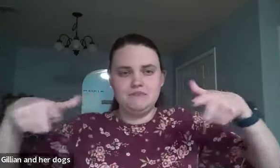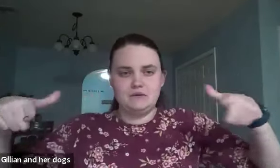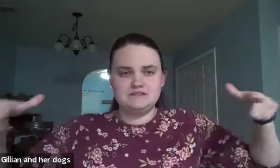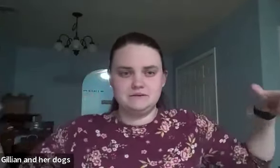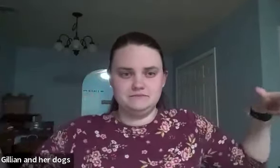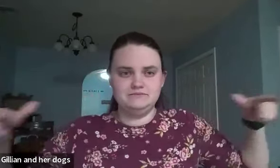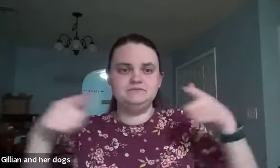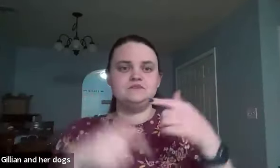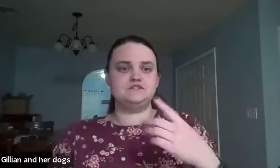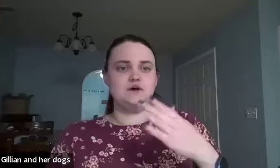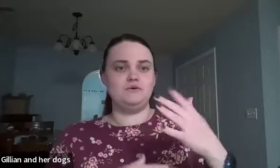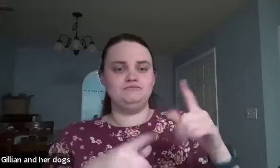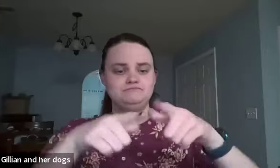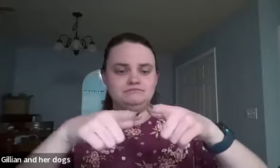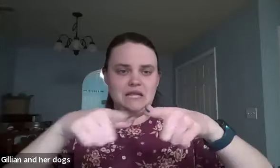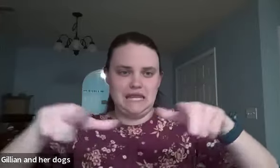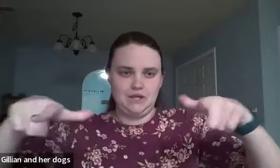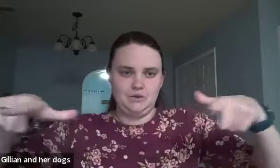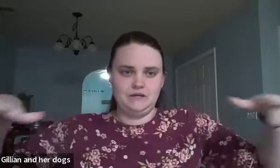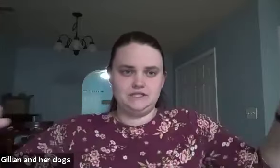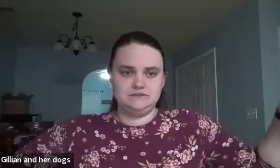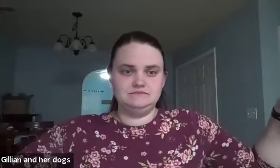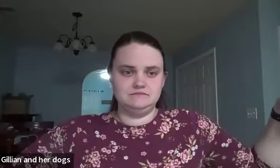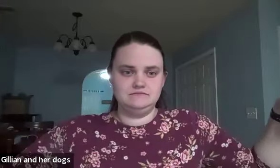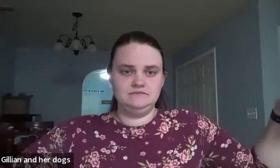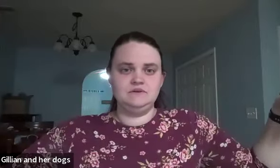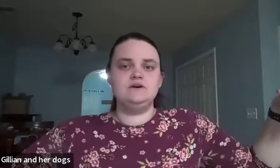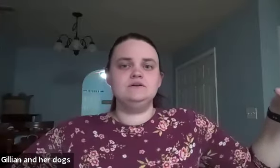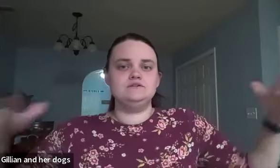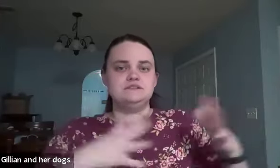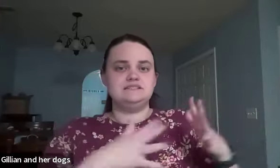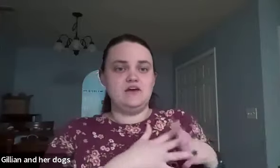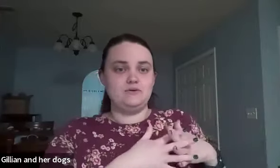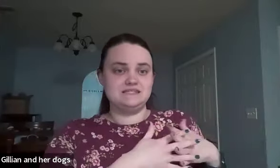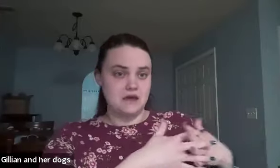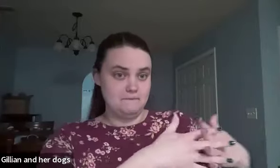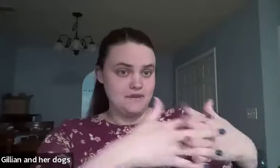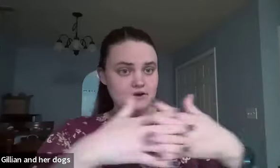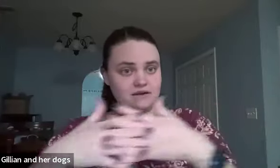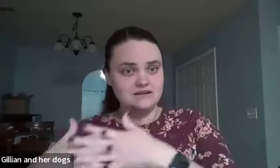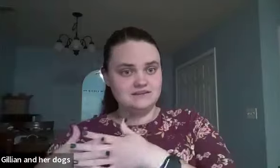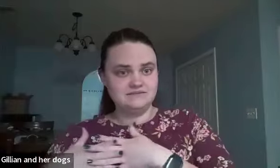like bounce them. So language. So then together it's American